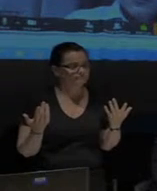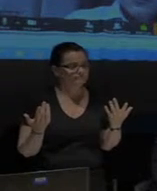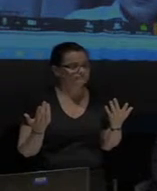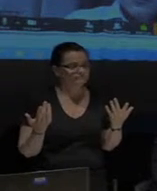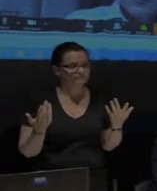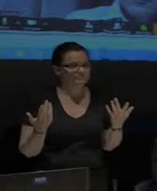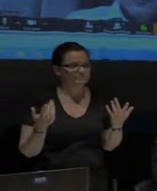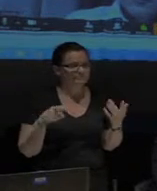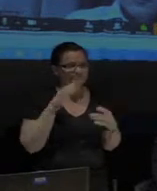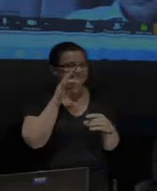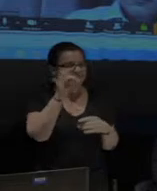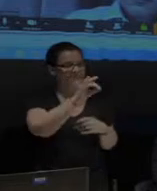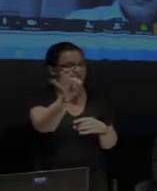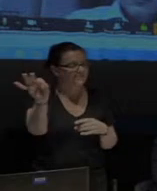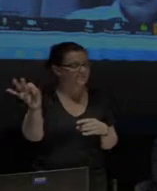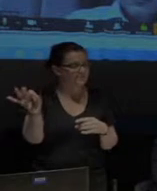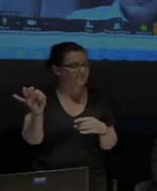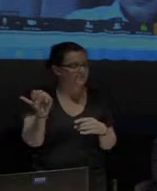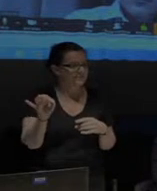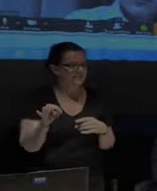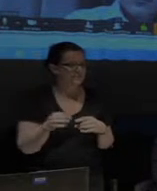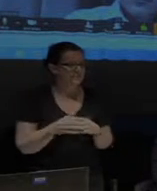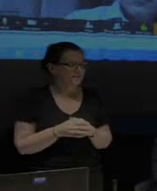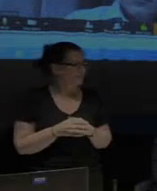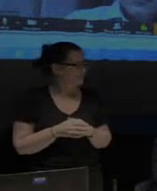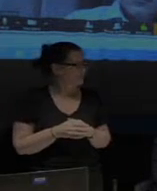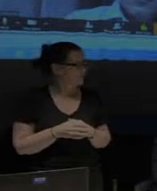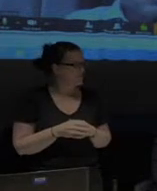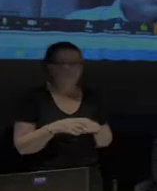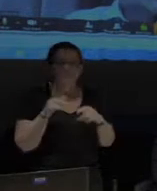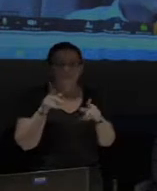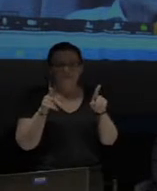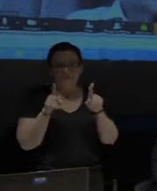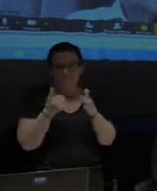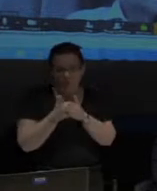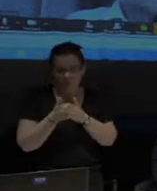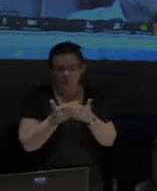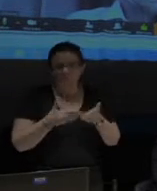looking because a competent pair of hands it was handed over to.